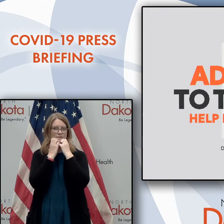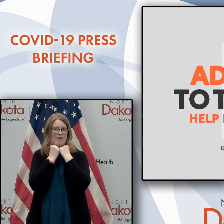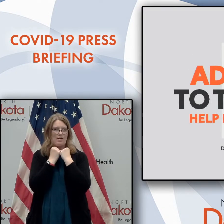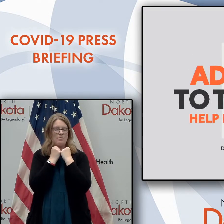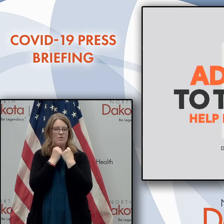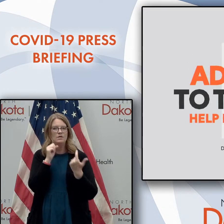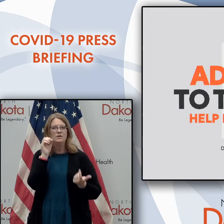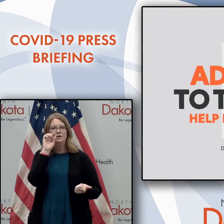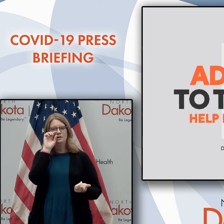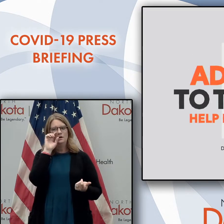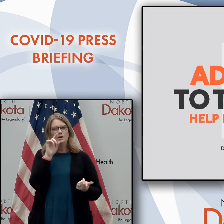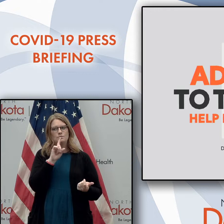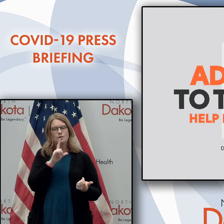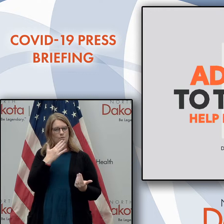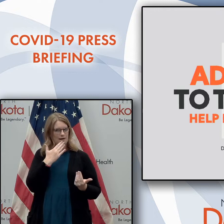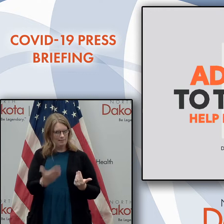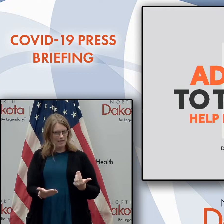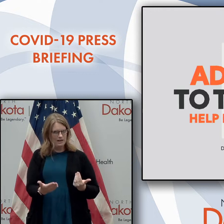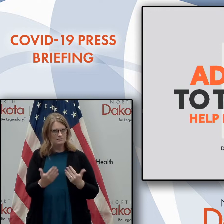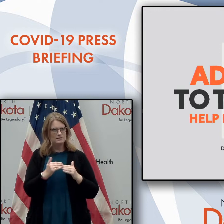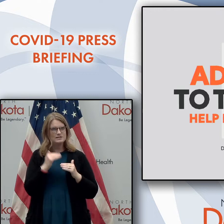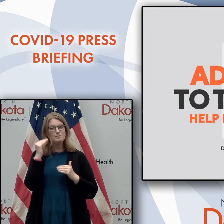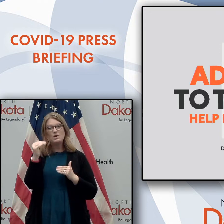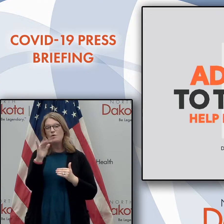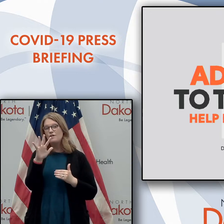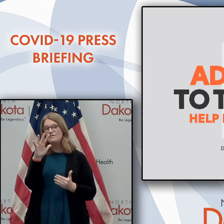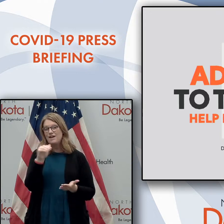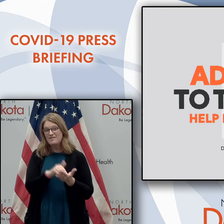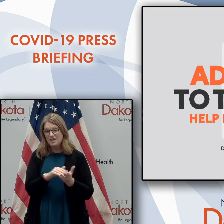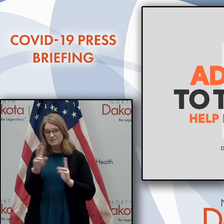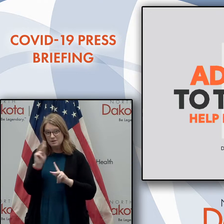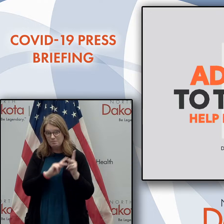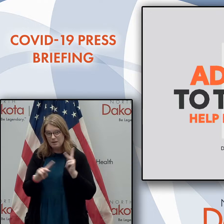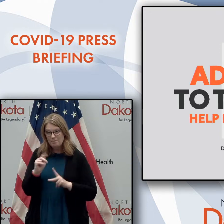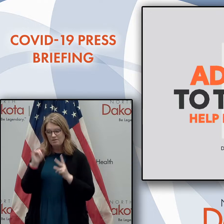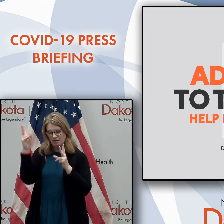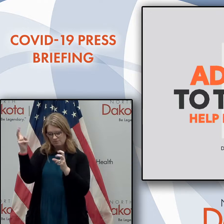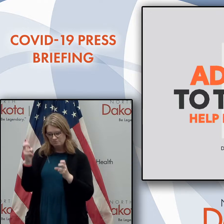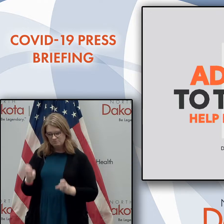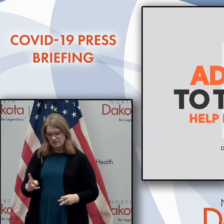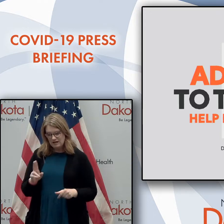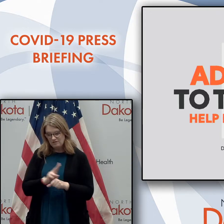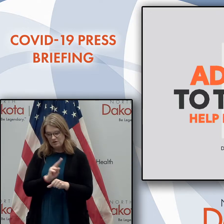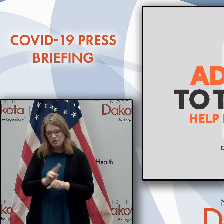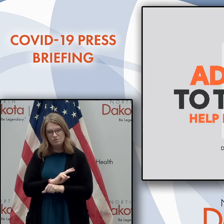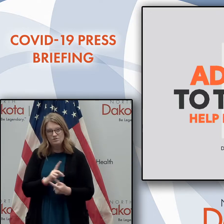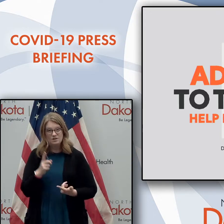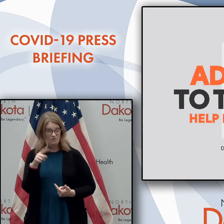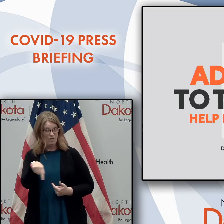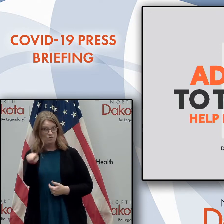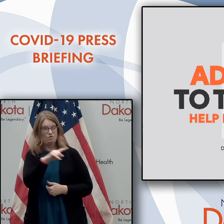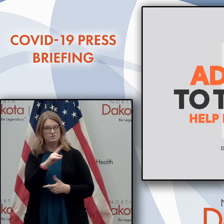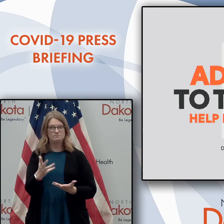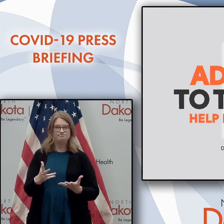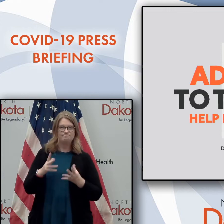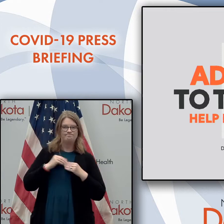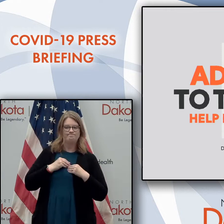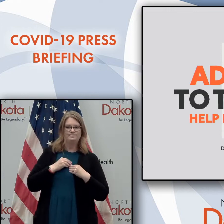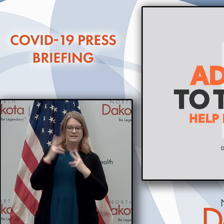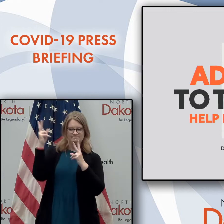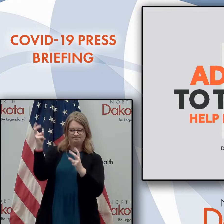again, we want to thank people. There have been over 5,000 people who have already installed this application. Thank you to those who've taken the initiative to